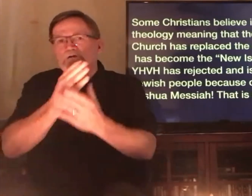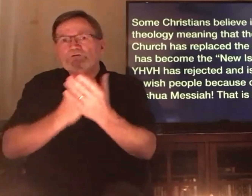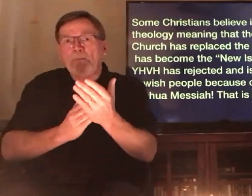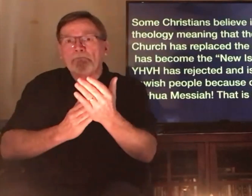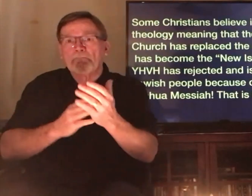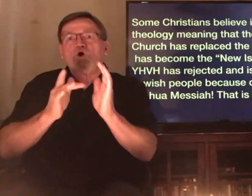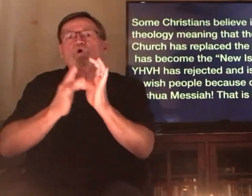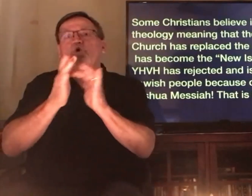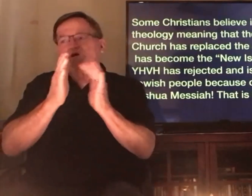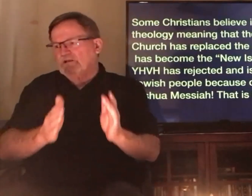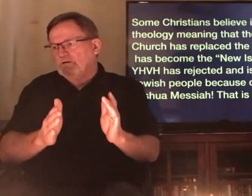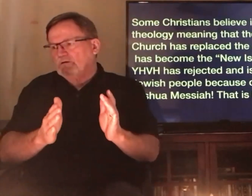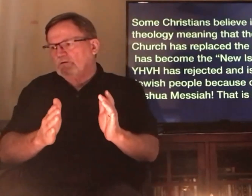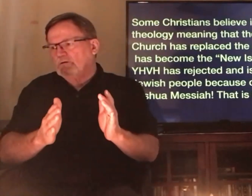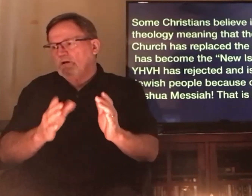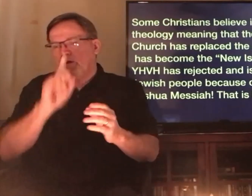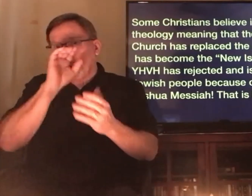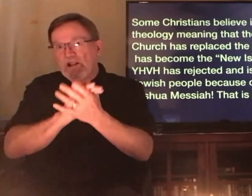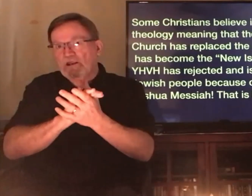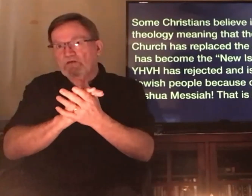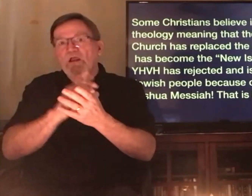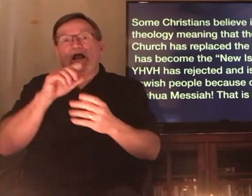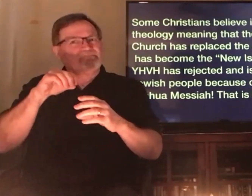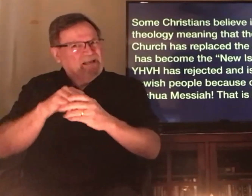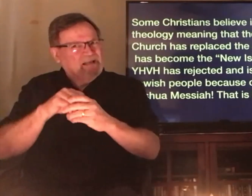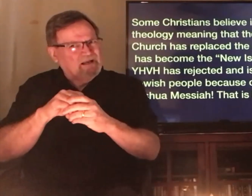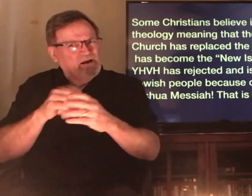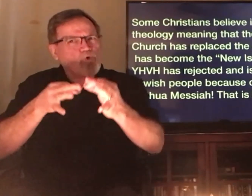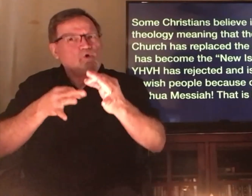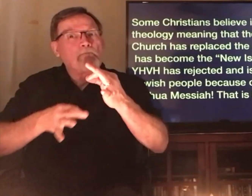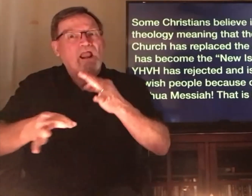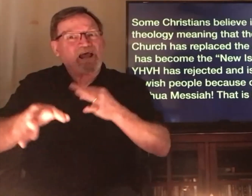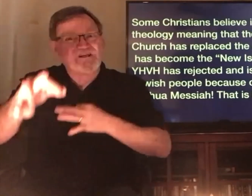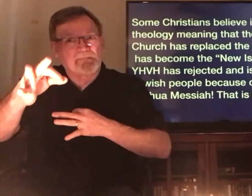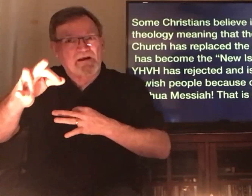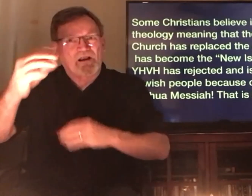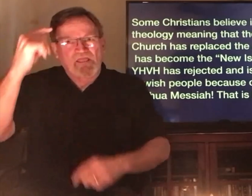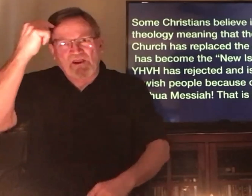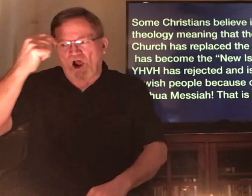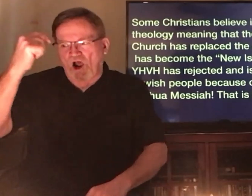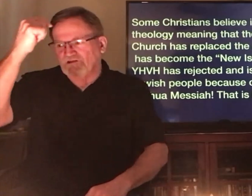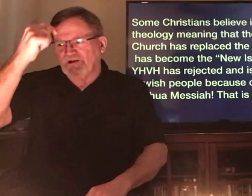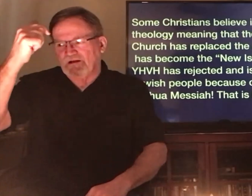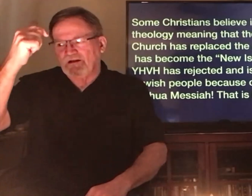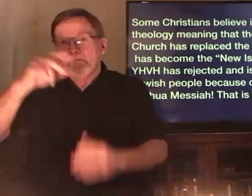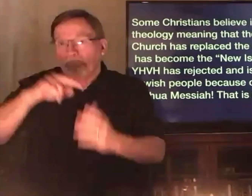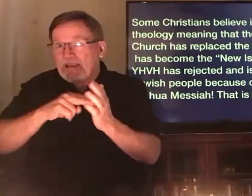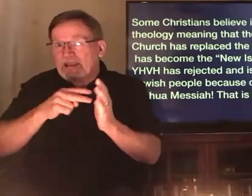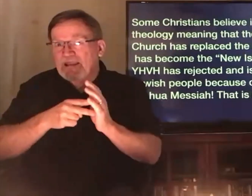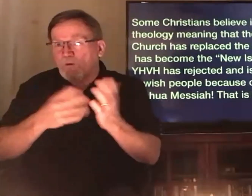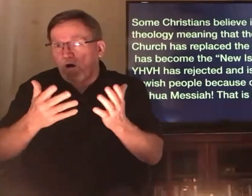now more and more are coming together, Jews and Gentiles, and you see more signs on the last day. Hallelujah, praise the